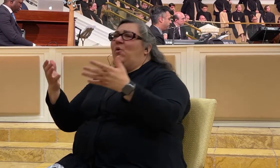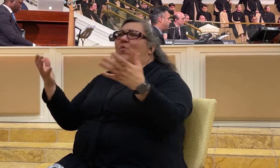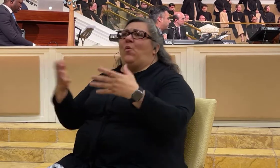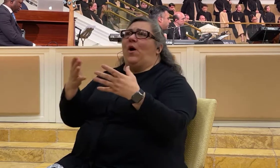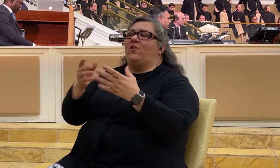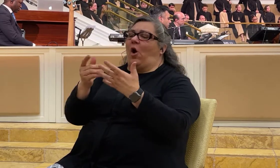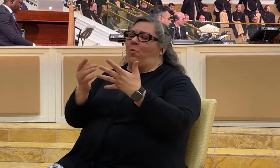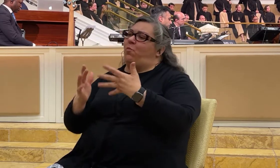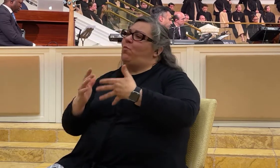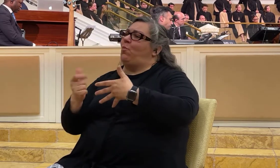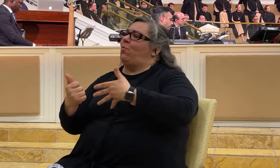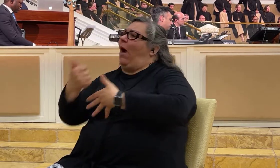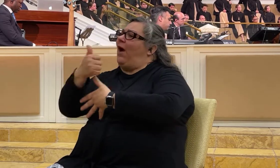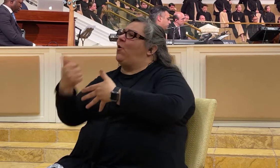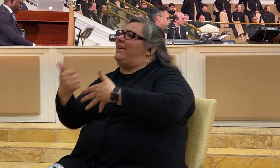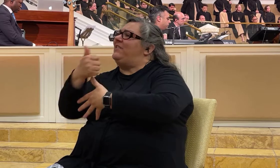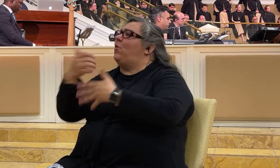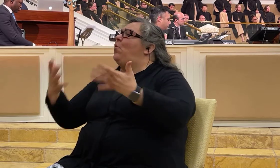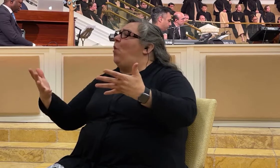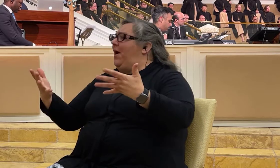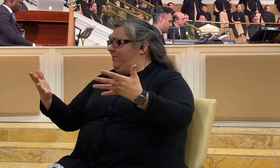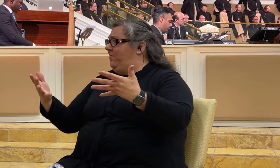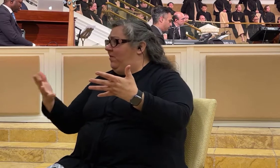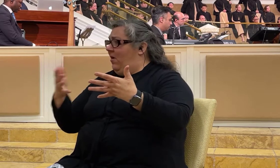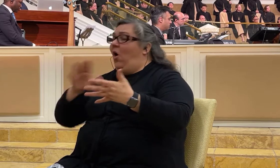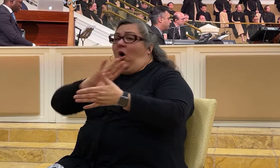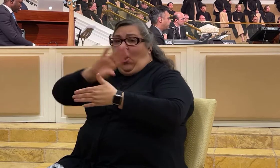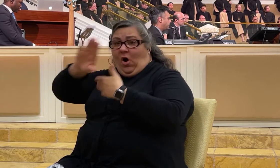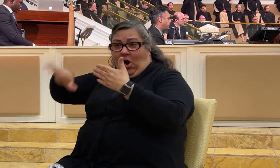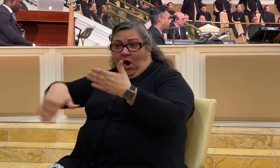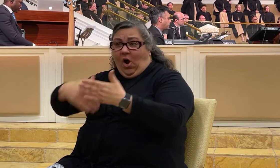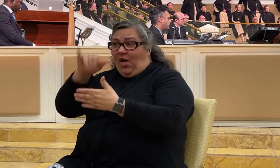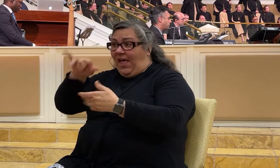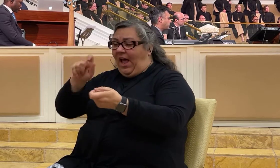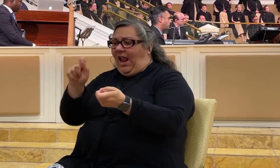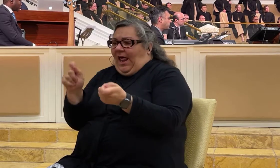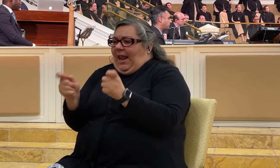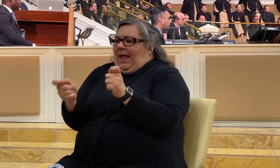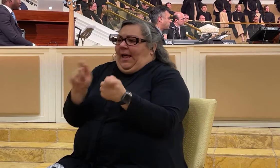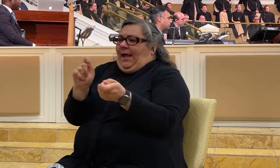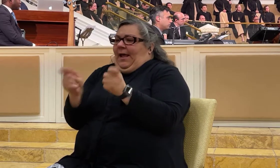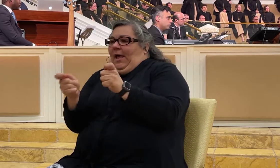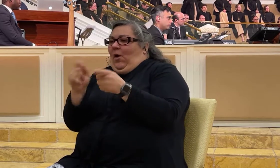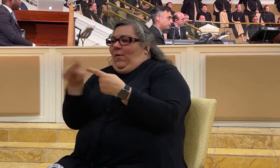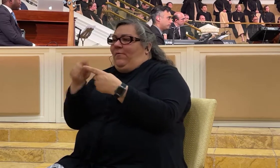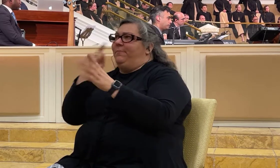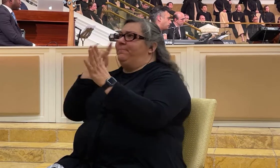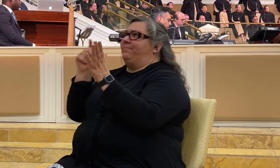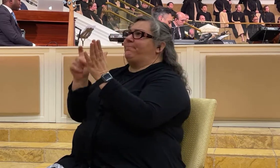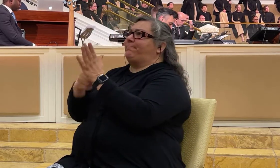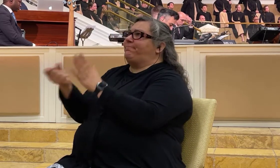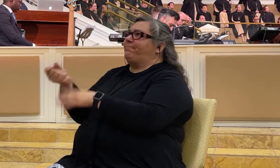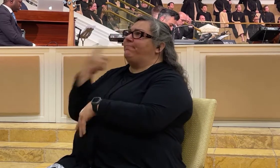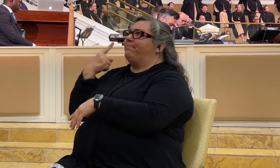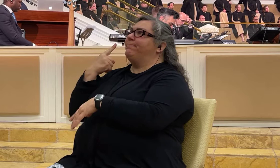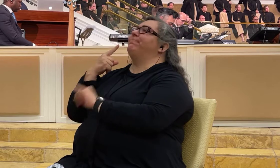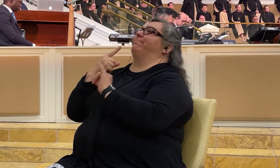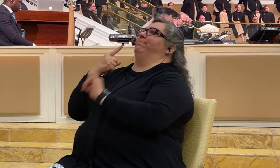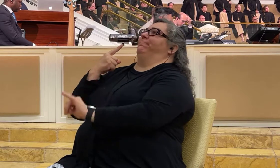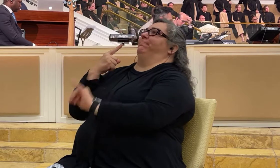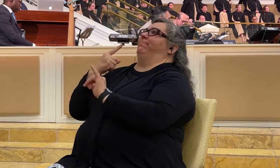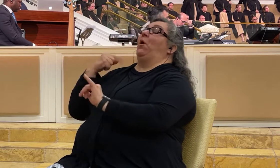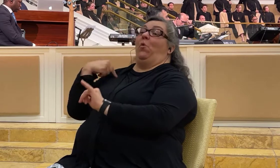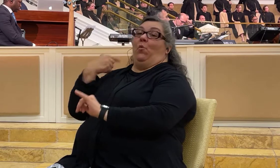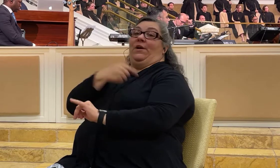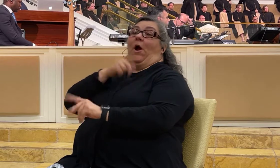are priorities to you and I. All of that gets adjusted when we start recognizing that we are a